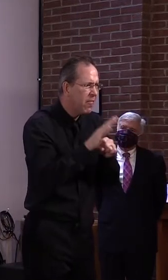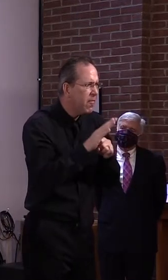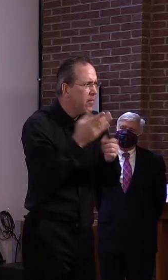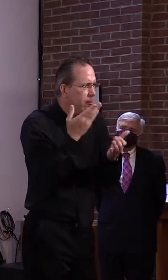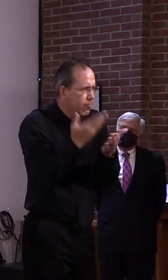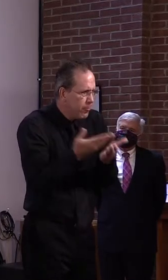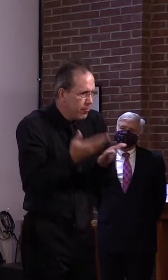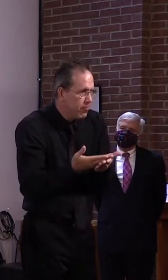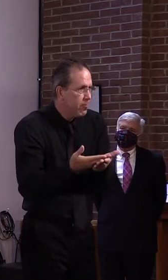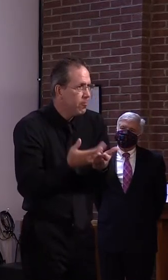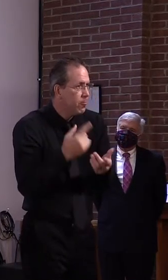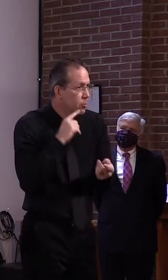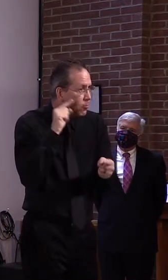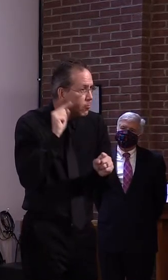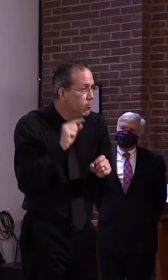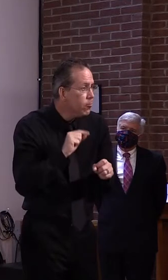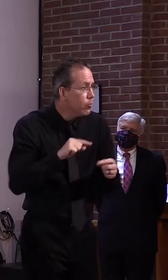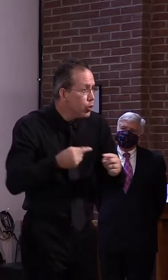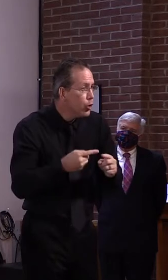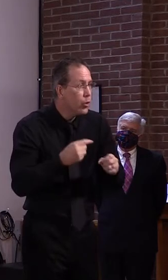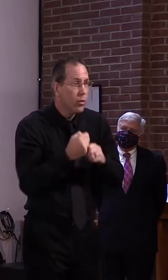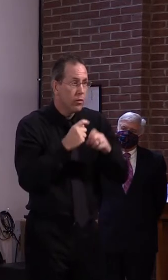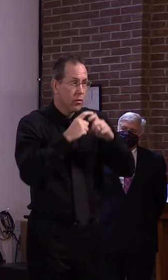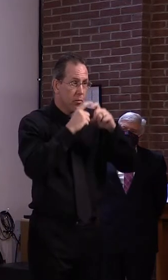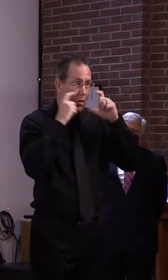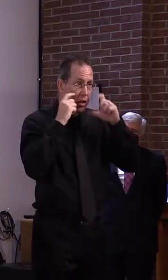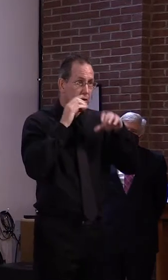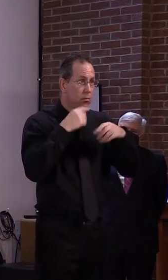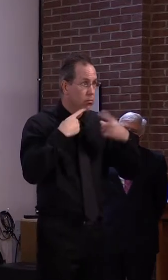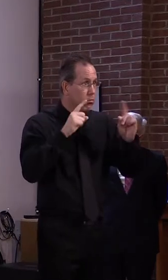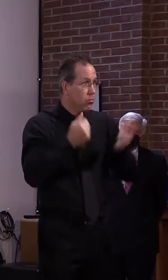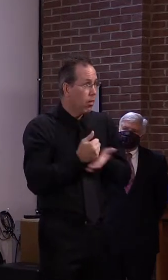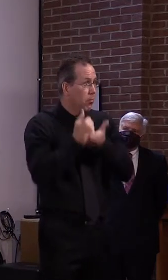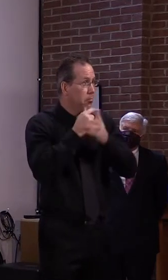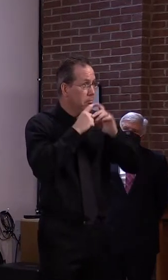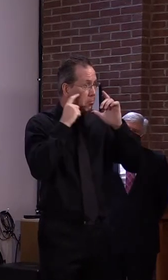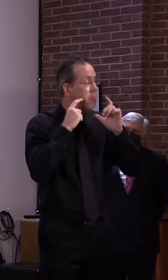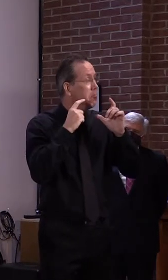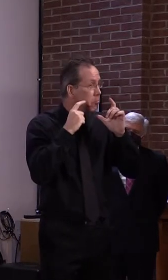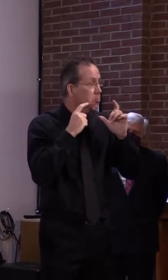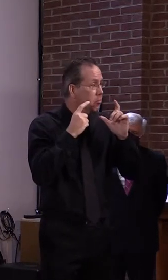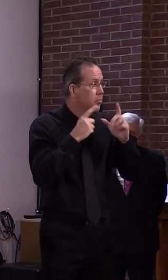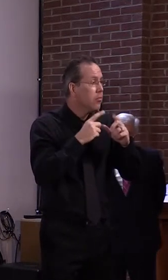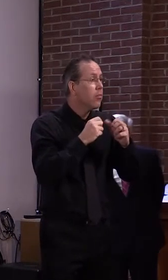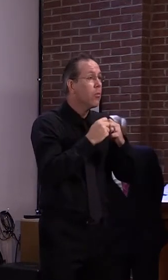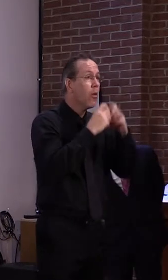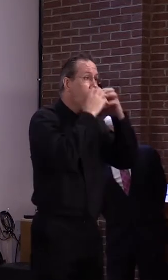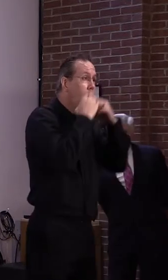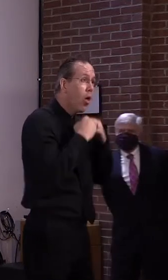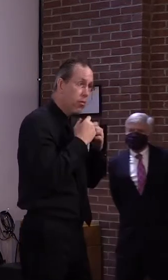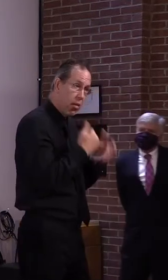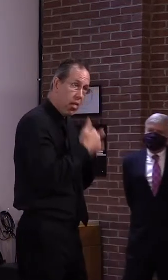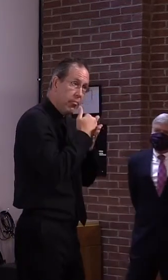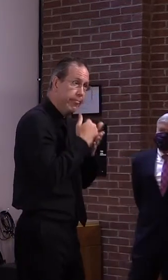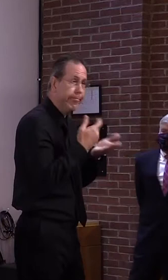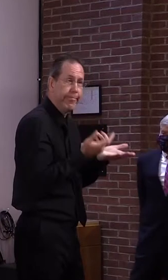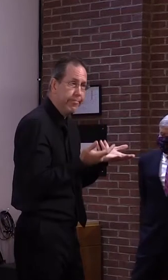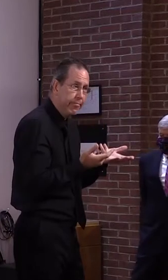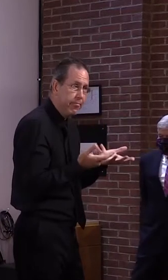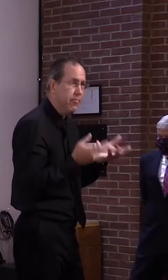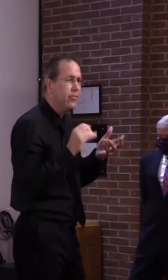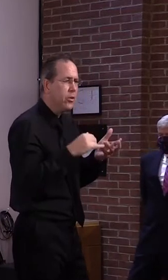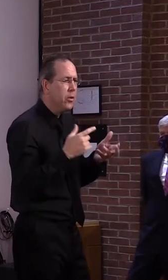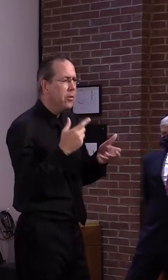benefits of masks, and we know that in close contact sports, there's clearly going to be the opportunity for people to